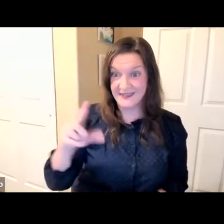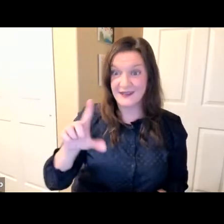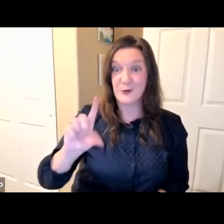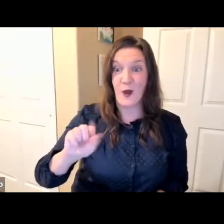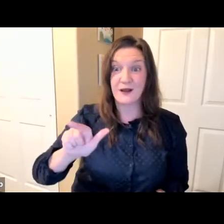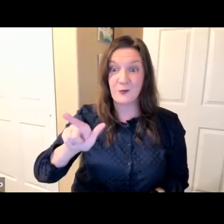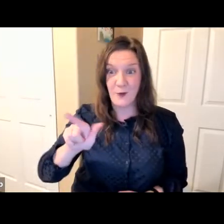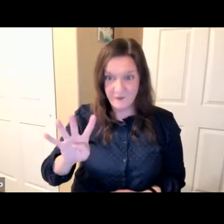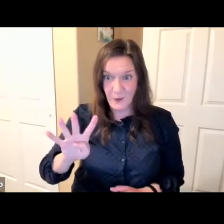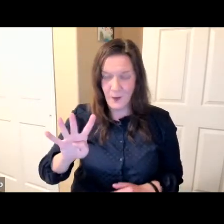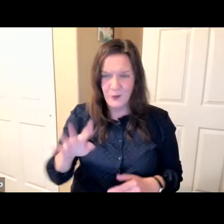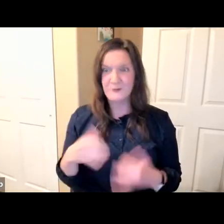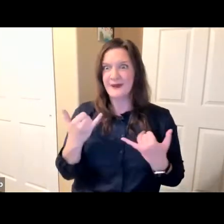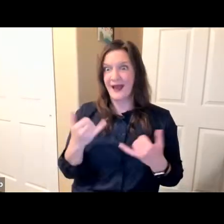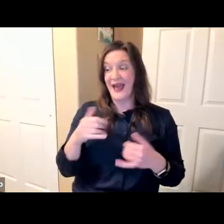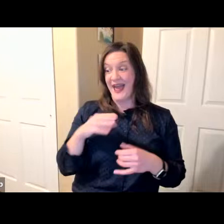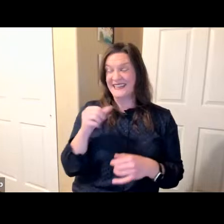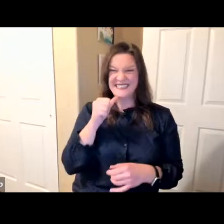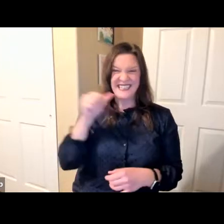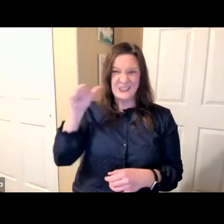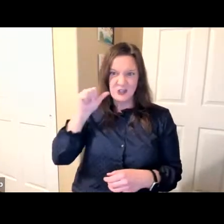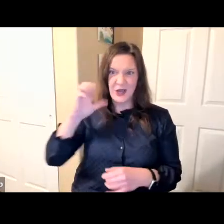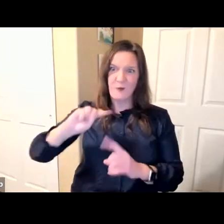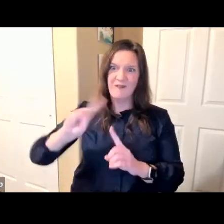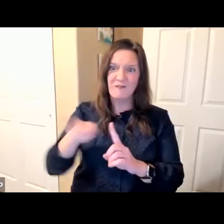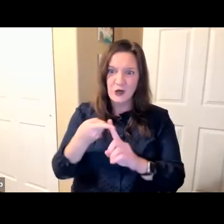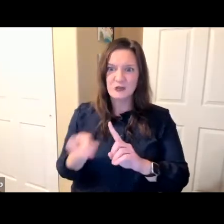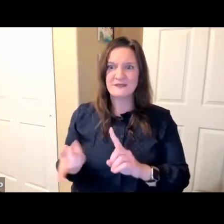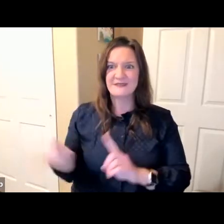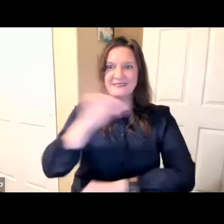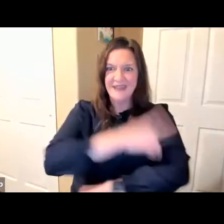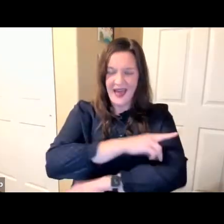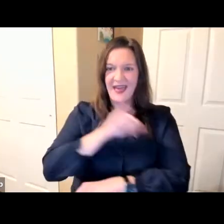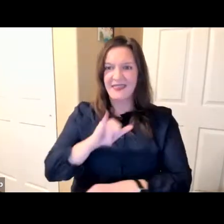legislative session that starts January 8th, 2024.